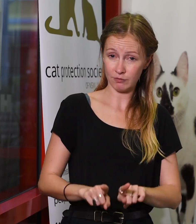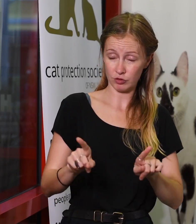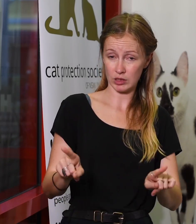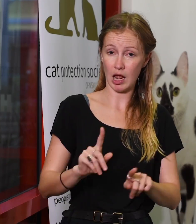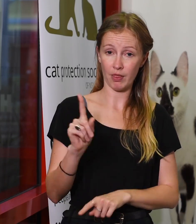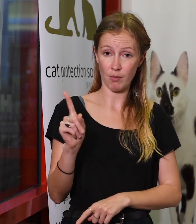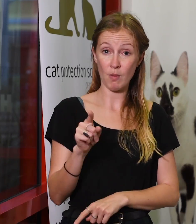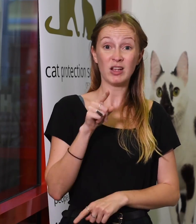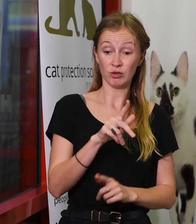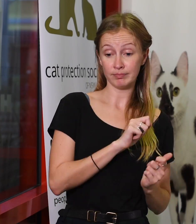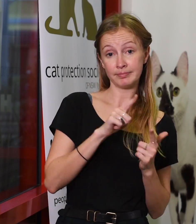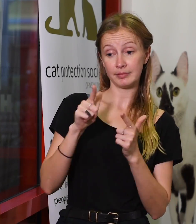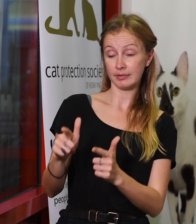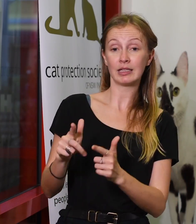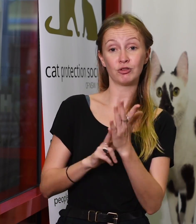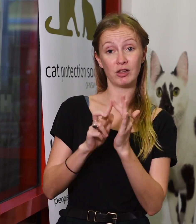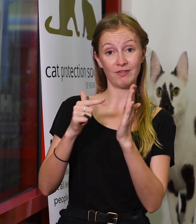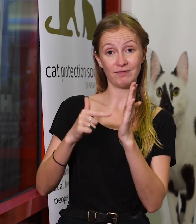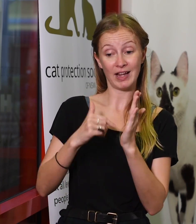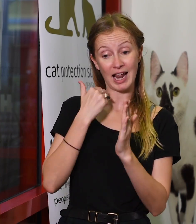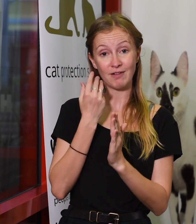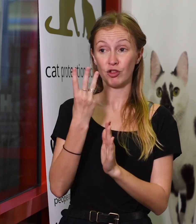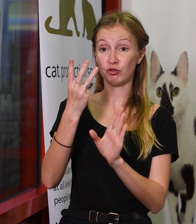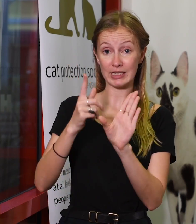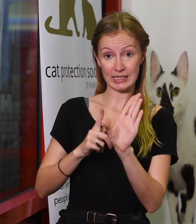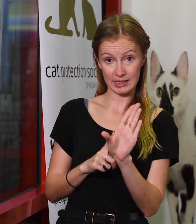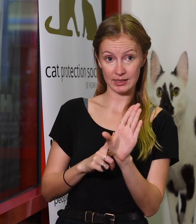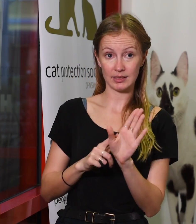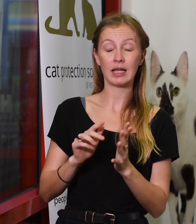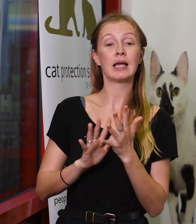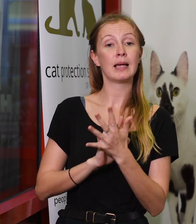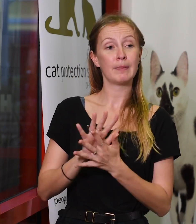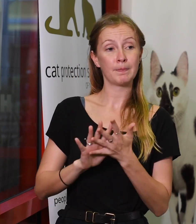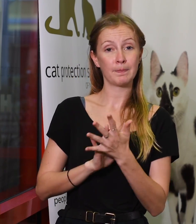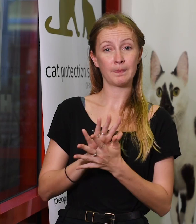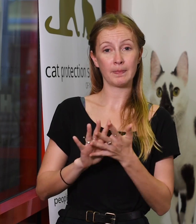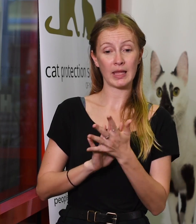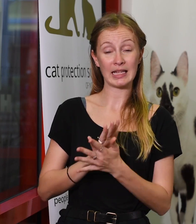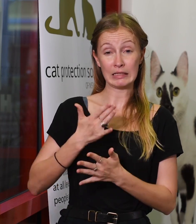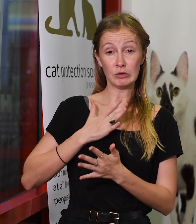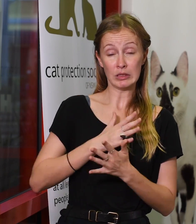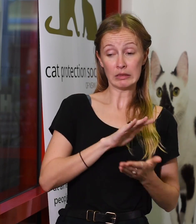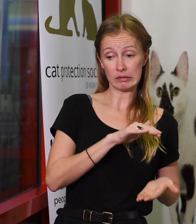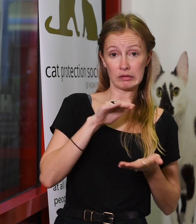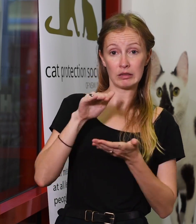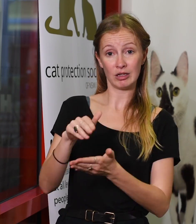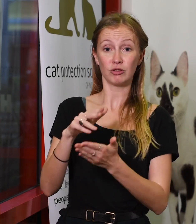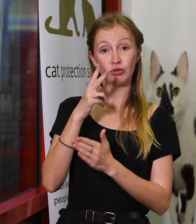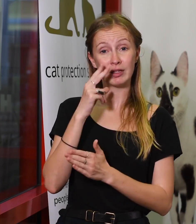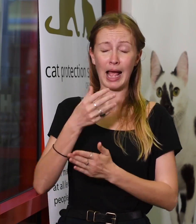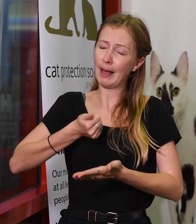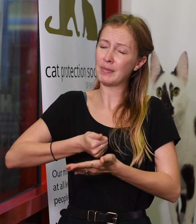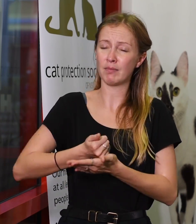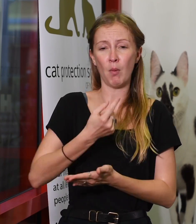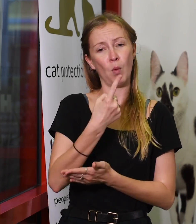need to go every 3 years for a booster vaccine, you definitely need to take your cat at least once a year